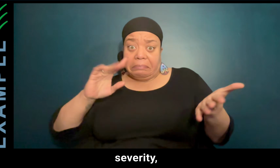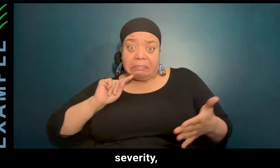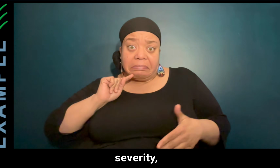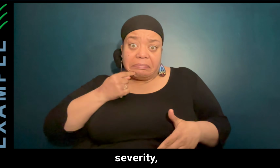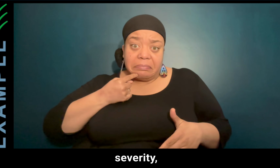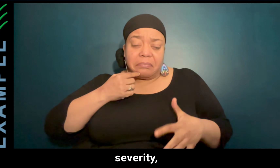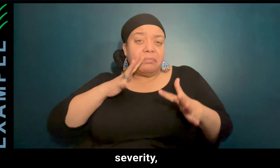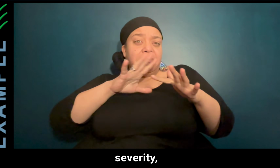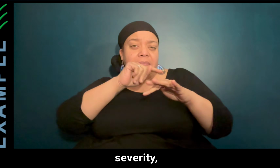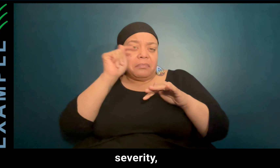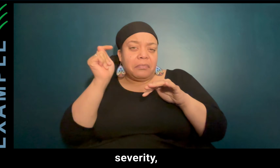severity,